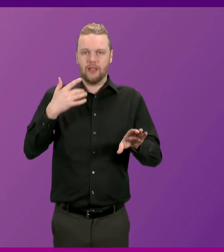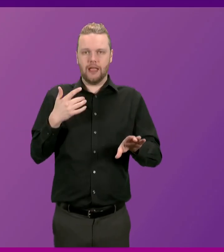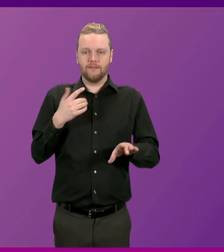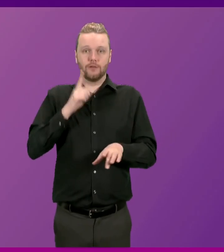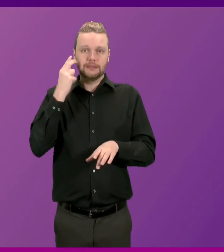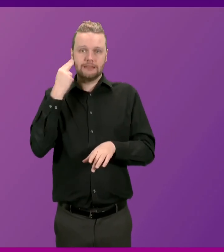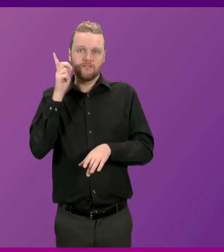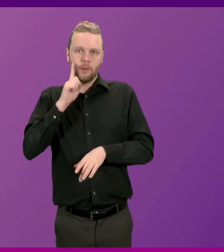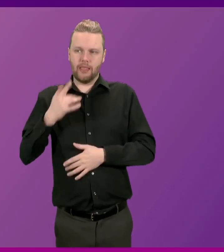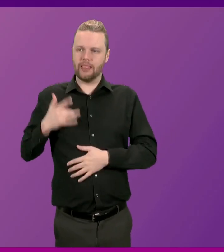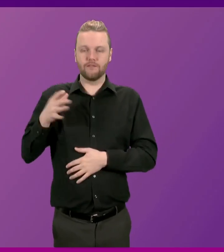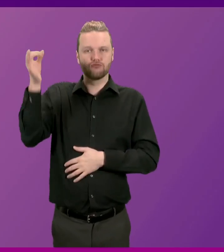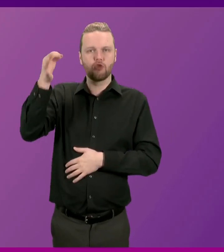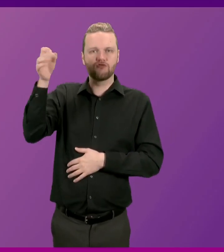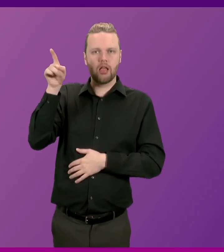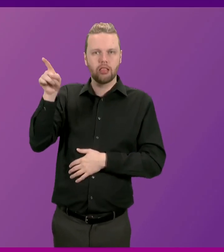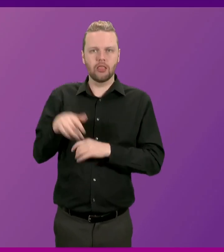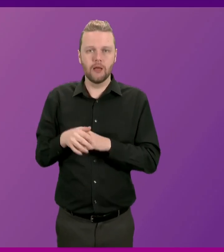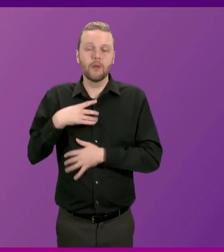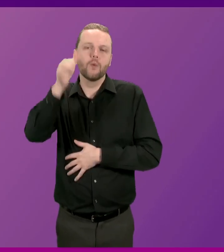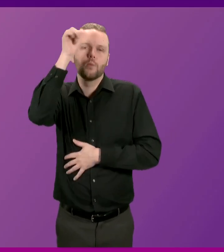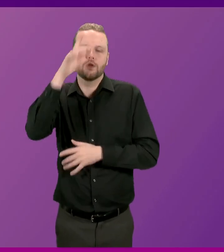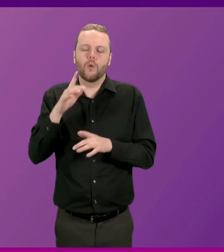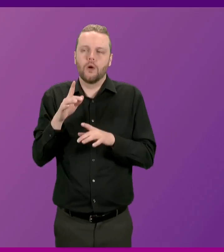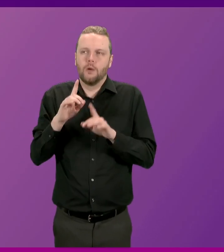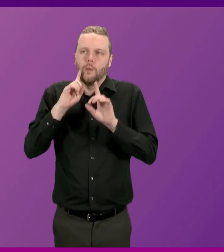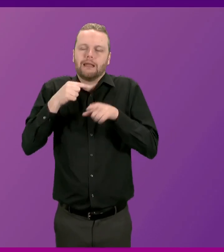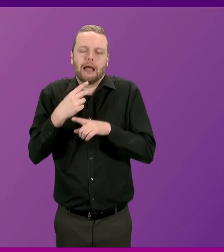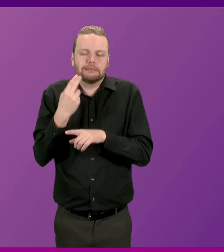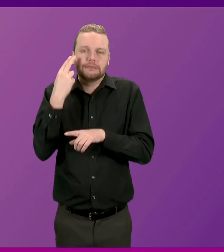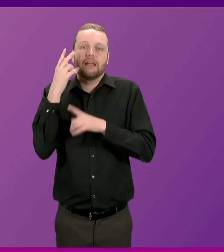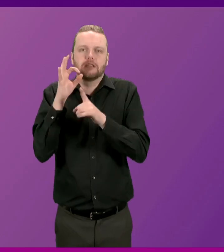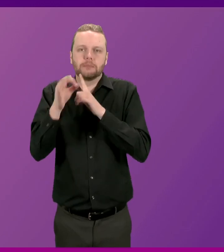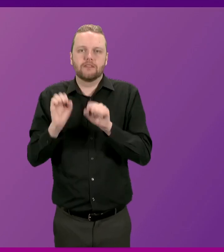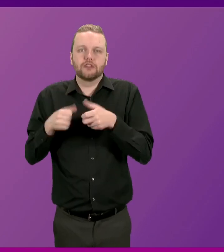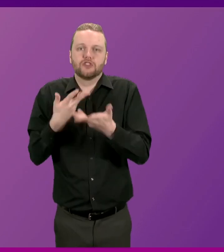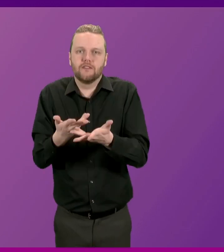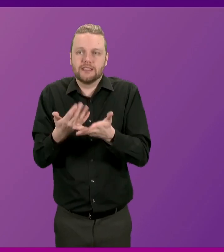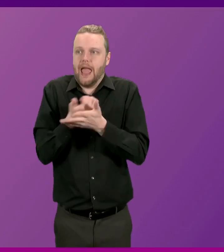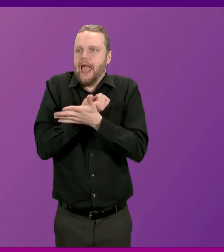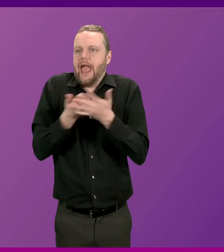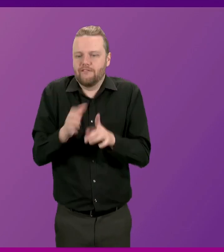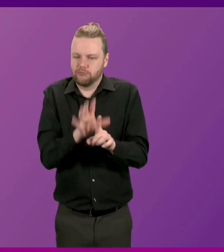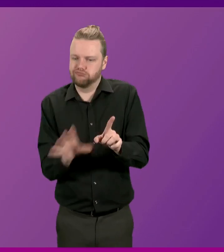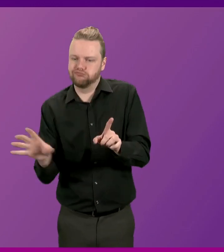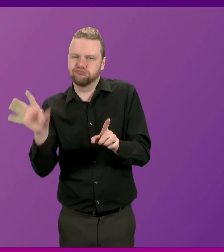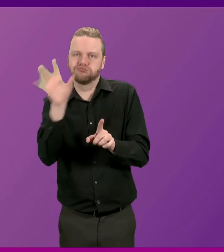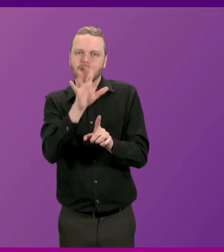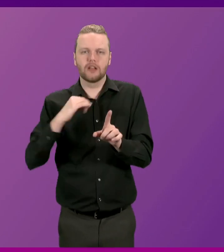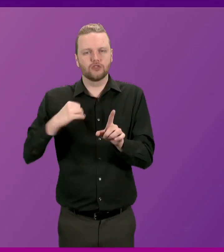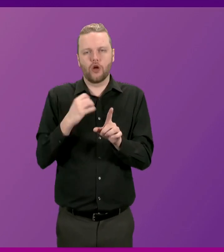rural areas, for example, but we know that it wouldn't be feasible to have deaf-specific services in every region throughout